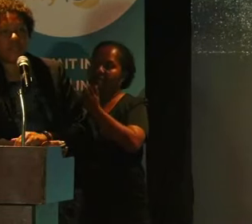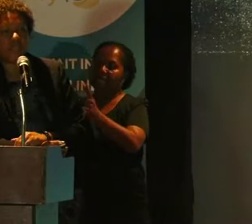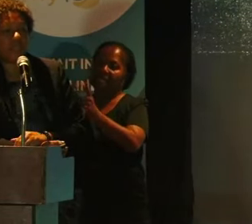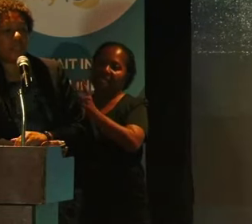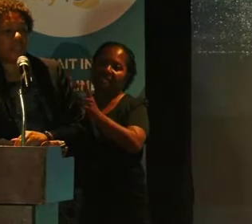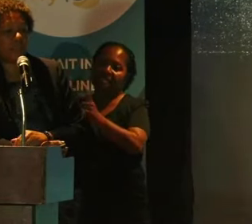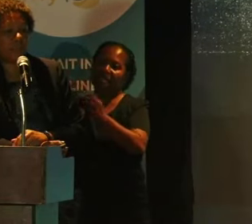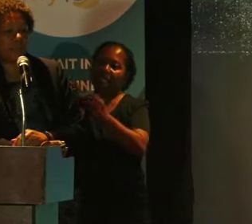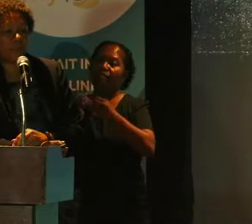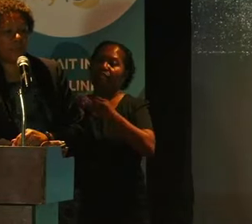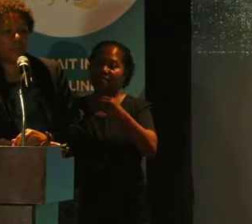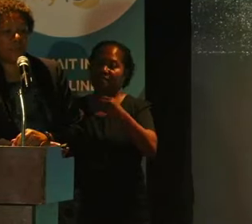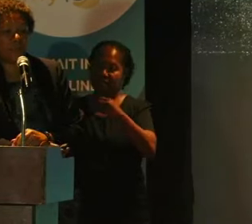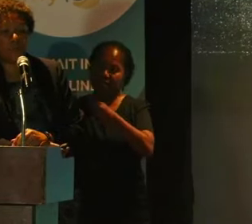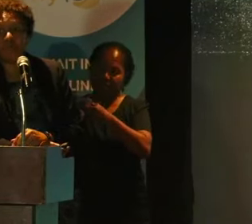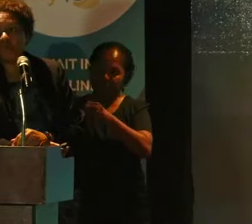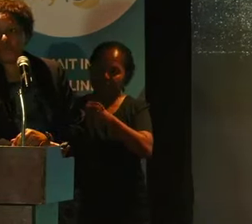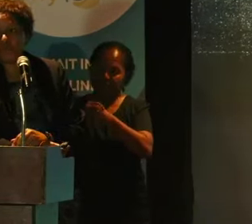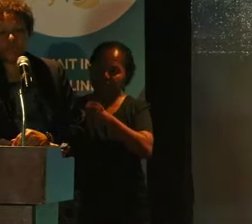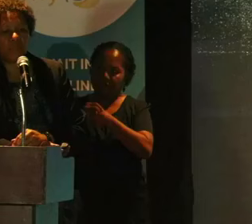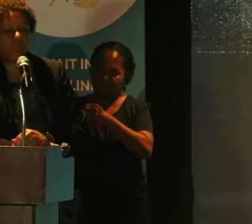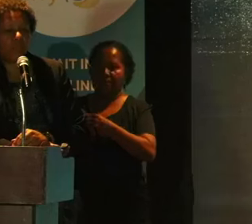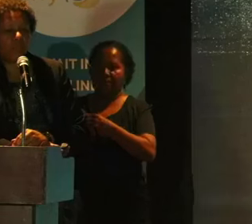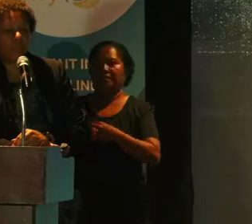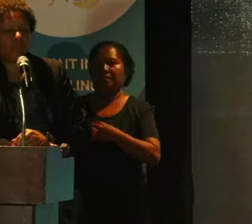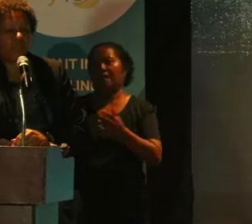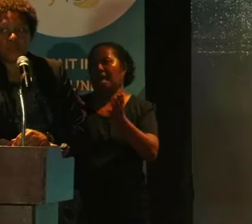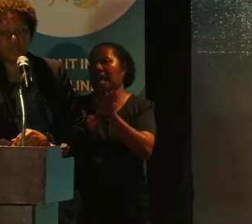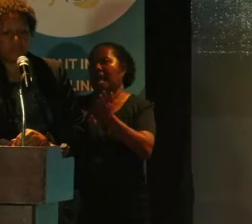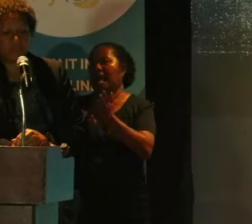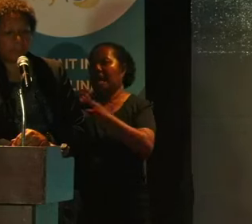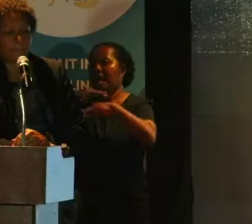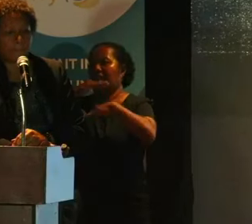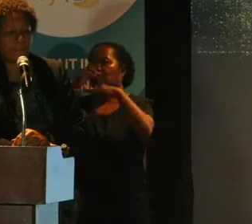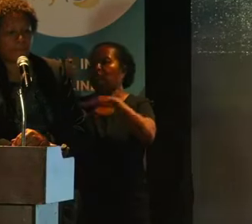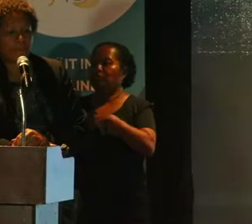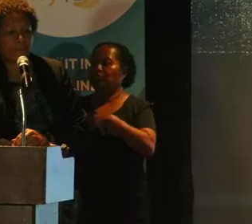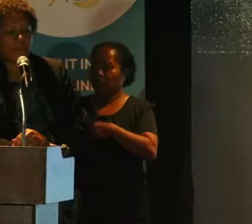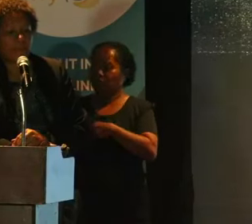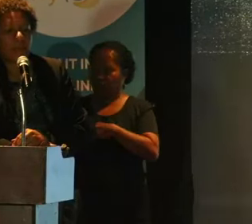opposite Vision City. We're located on level 2 of City Hall.